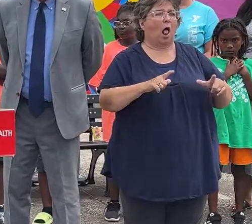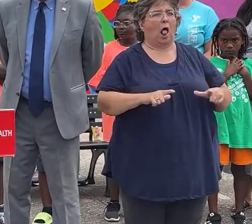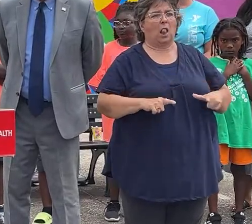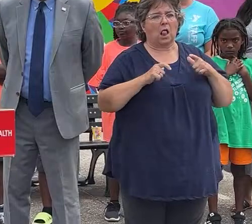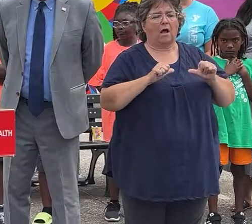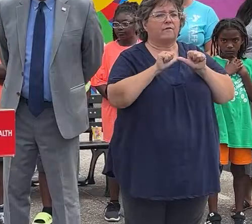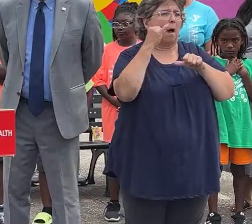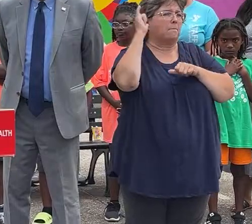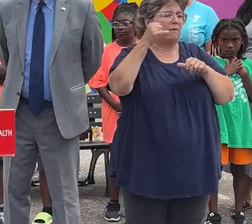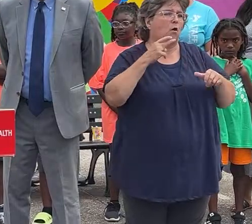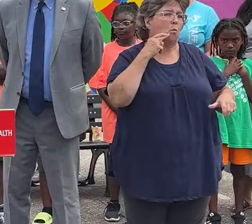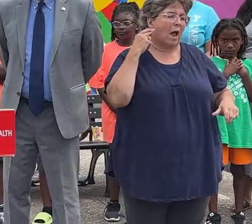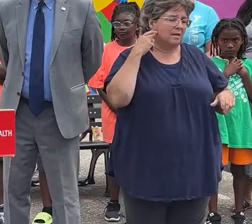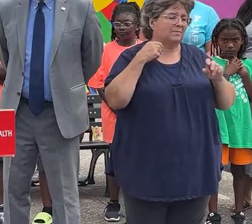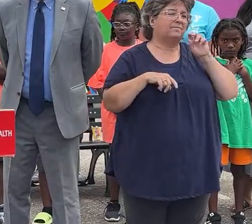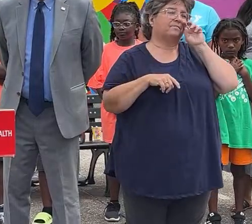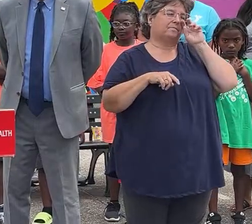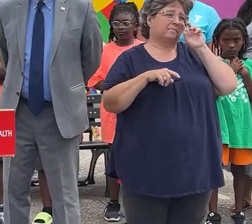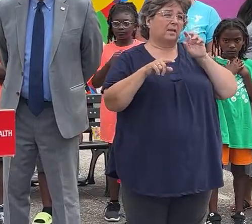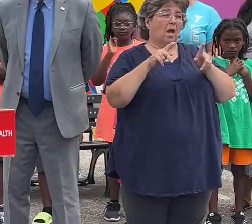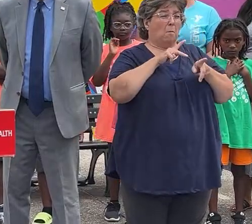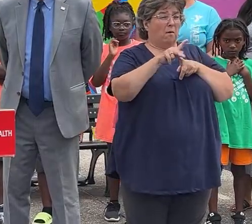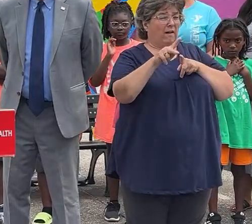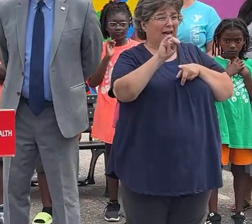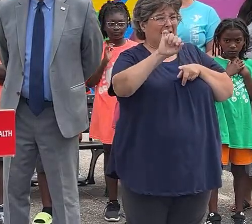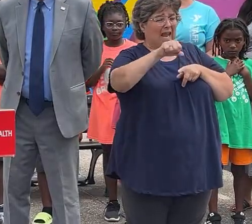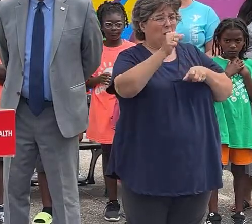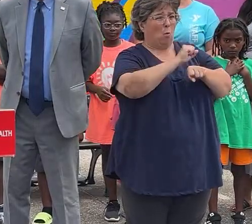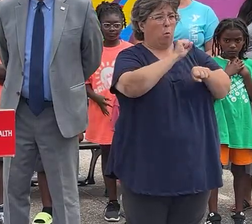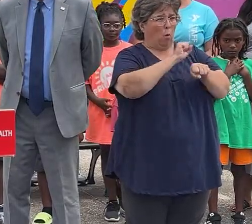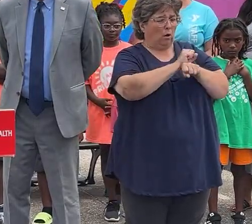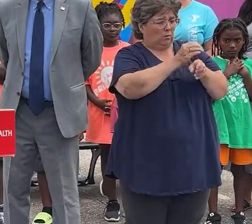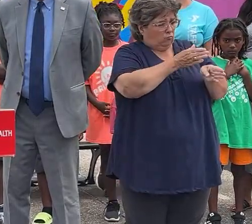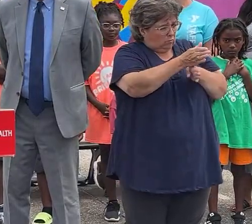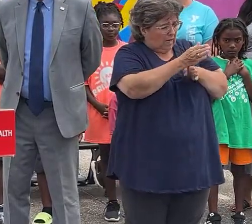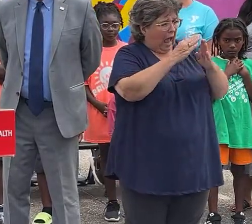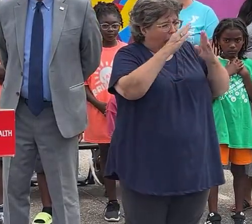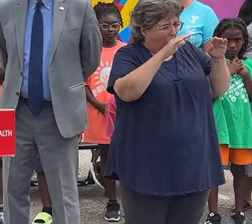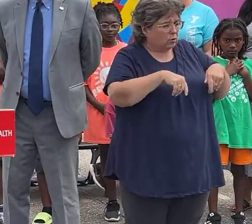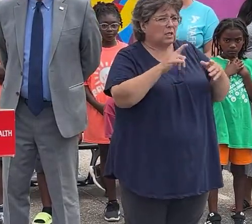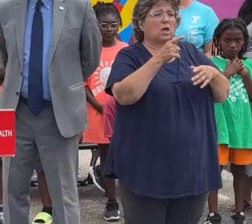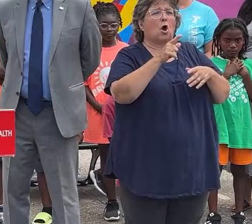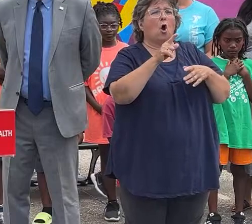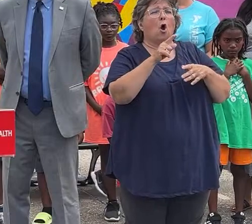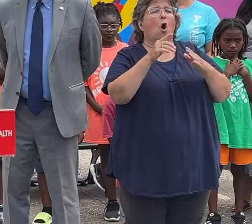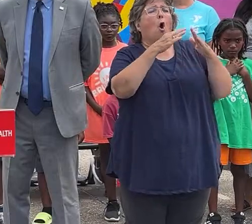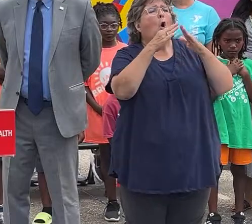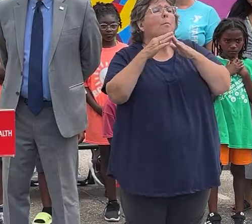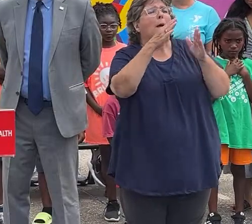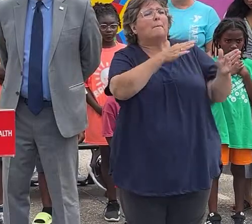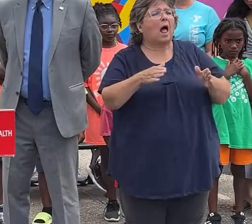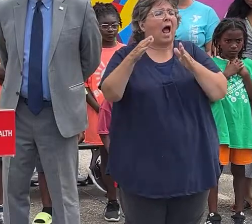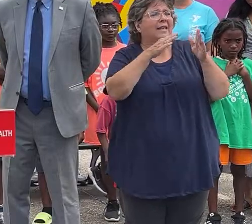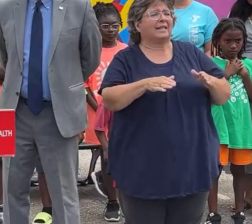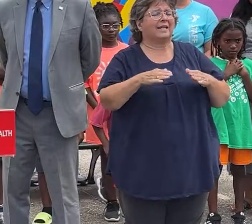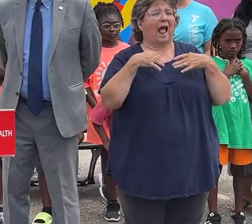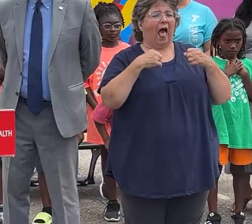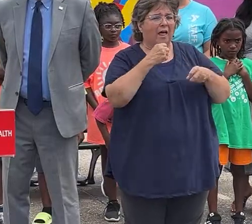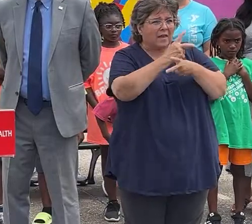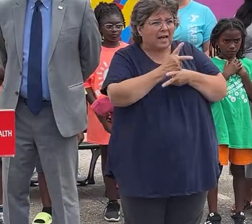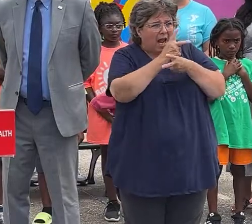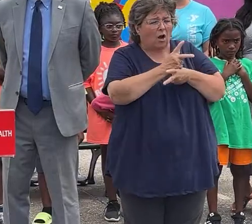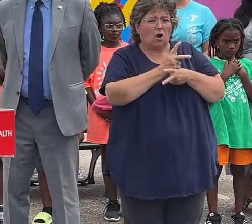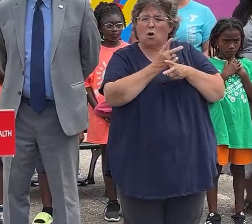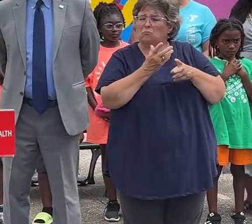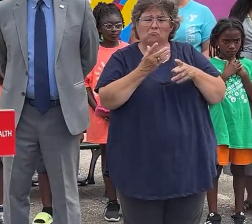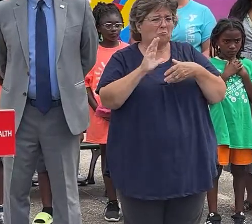lifelong Buffalo resident. So Professor Nash worked in fields related to housing, urban planning, healthcare throughout